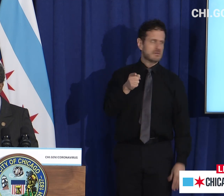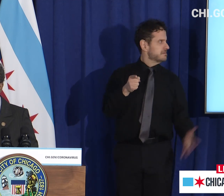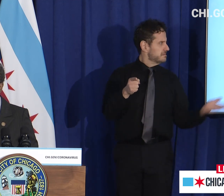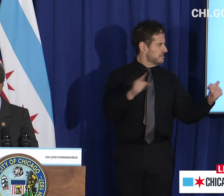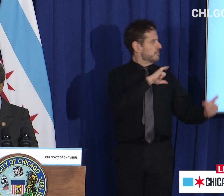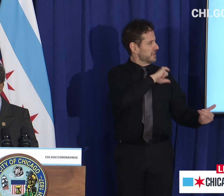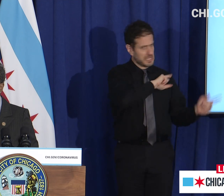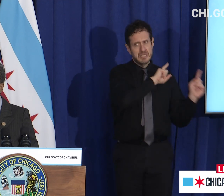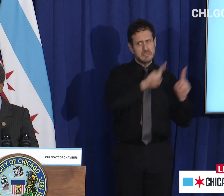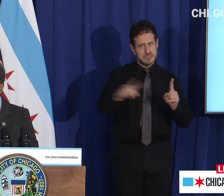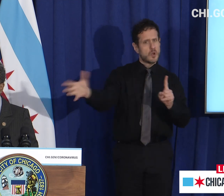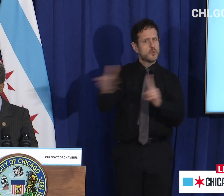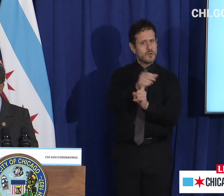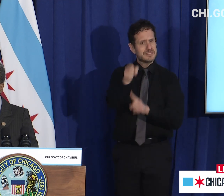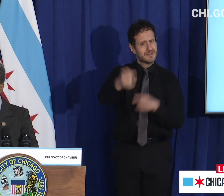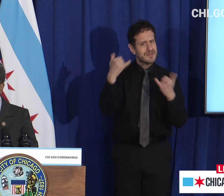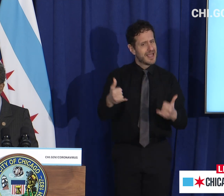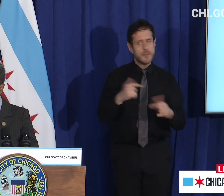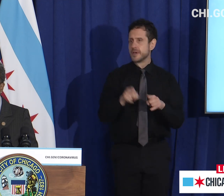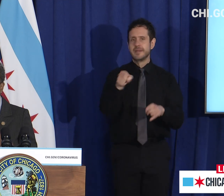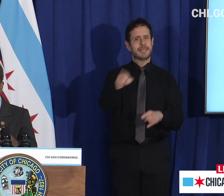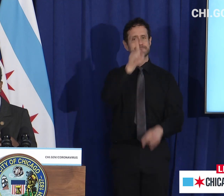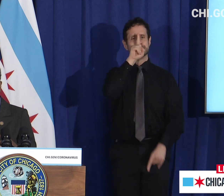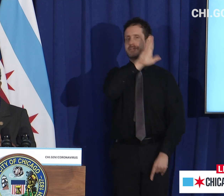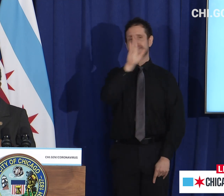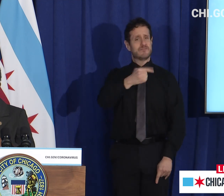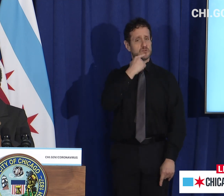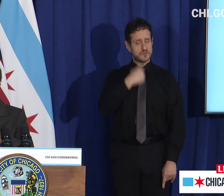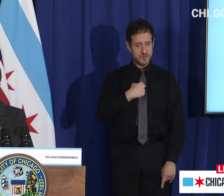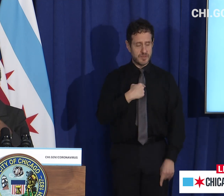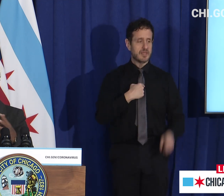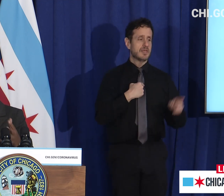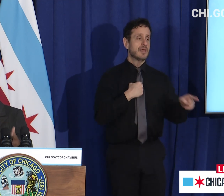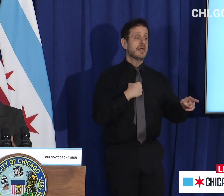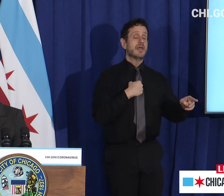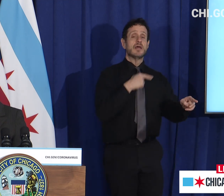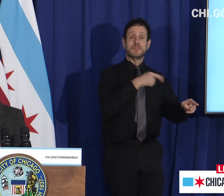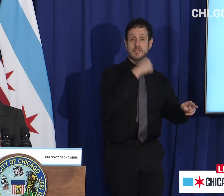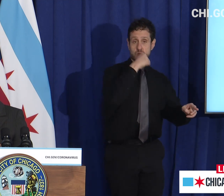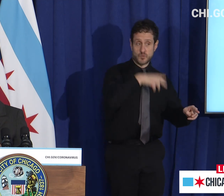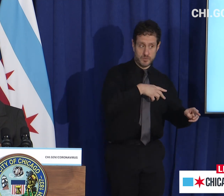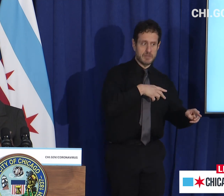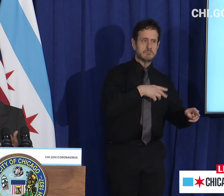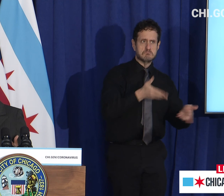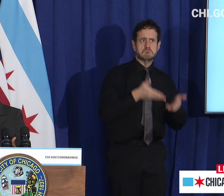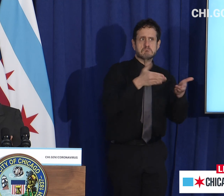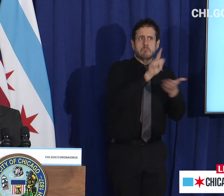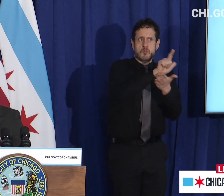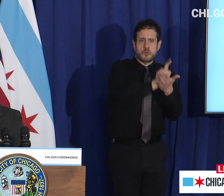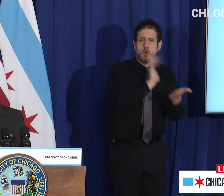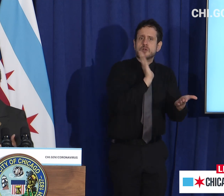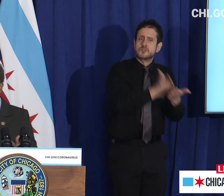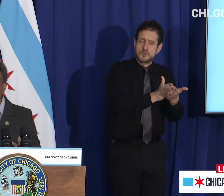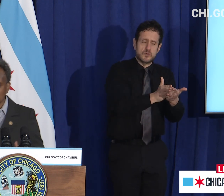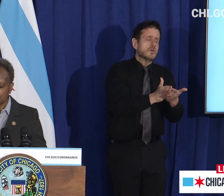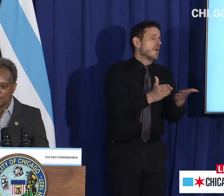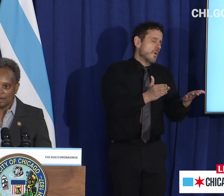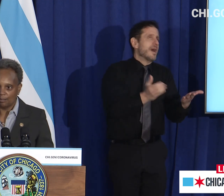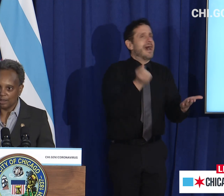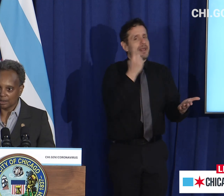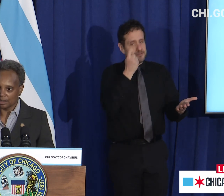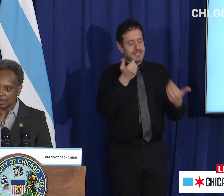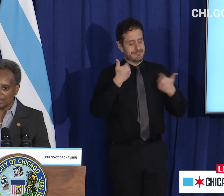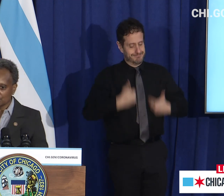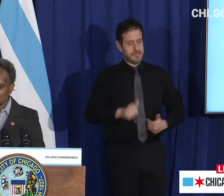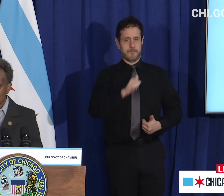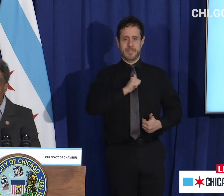on the spot. Now, again, lawsuits make all sorts of allegations. I know this from 30 plus years of